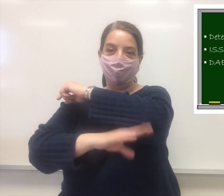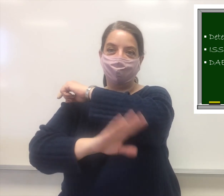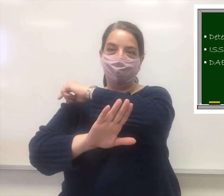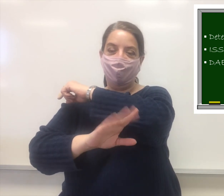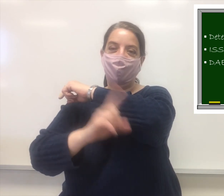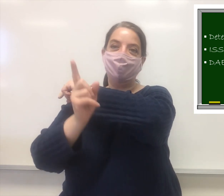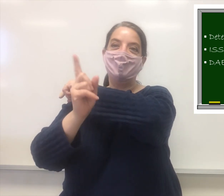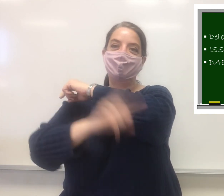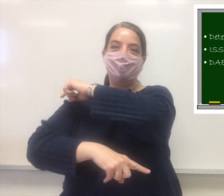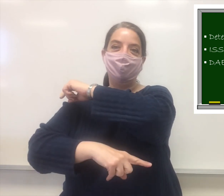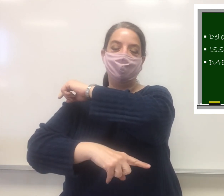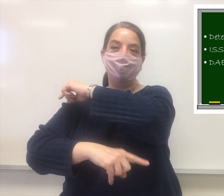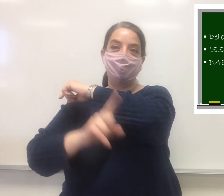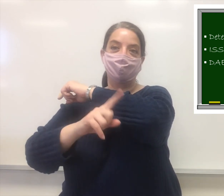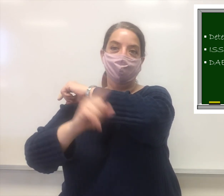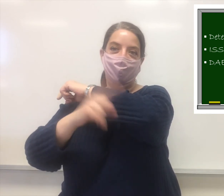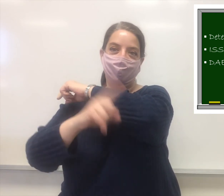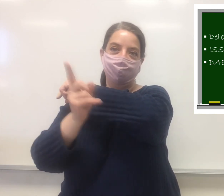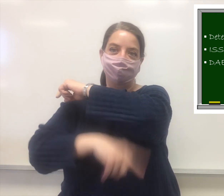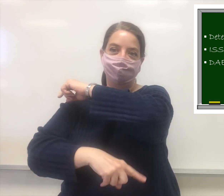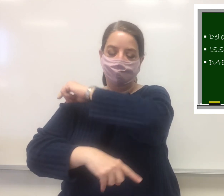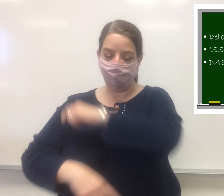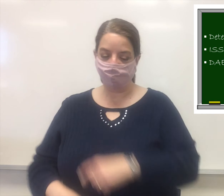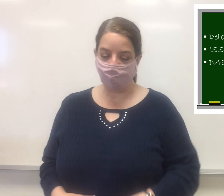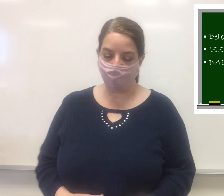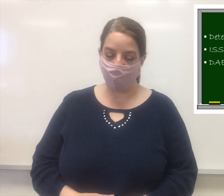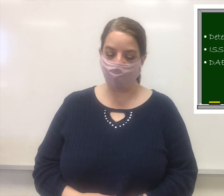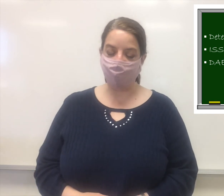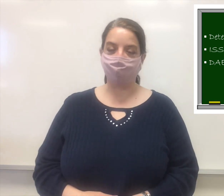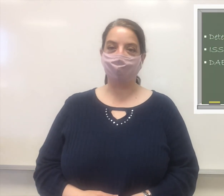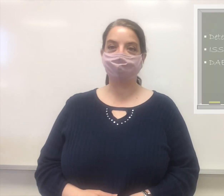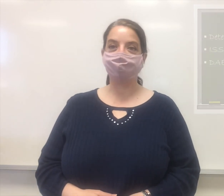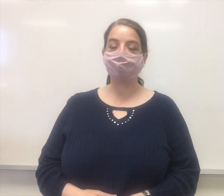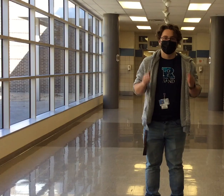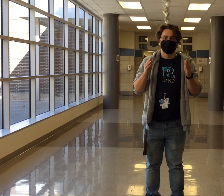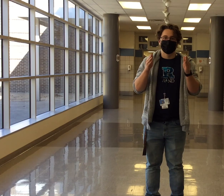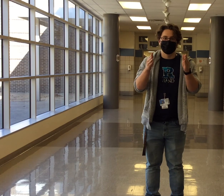flat hand. Detention is just a 1. Punishment.